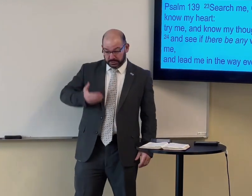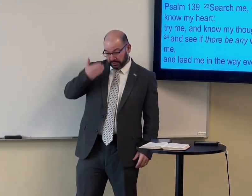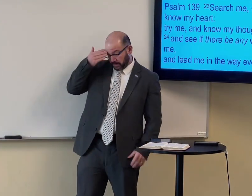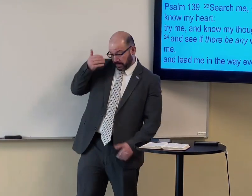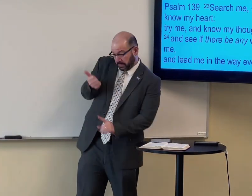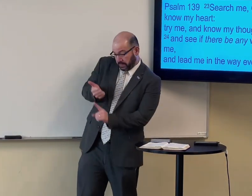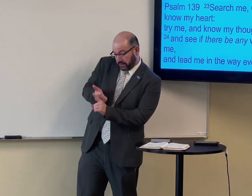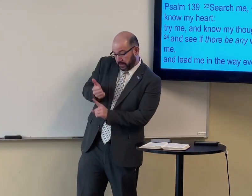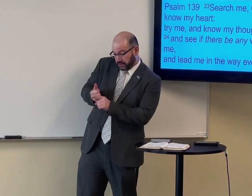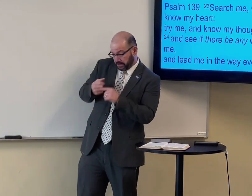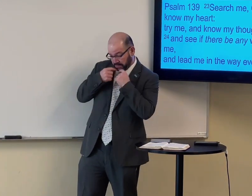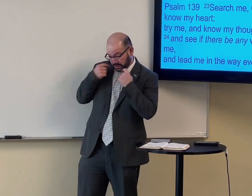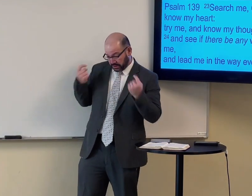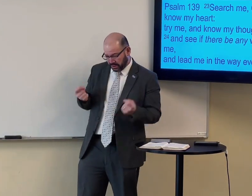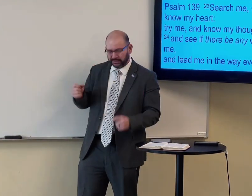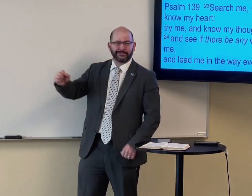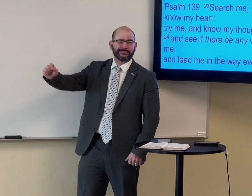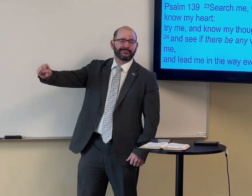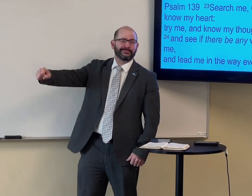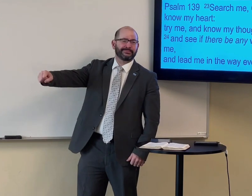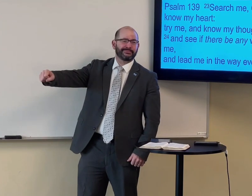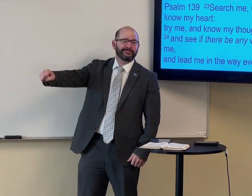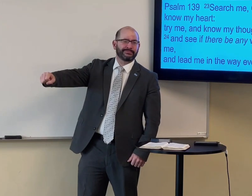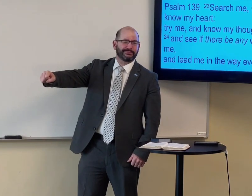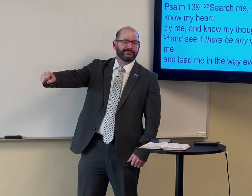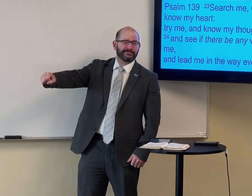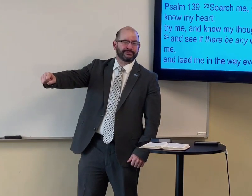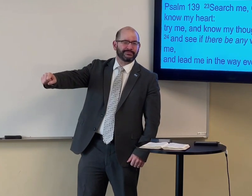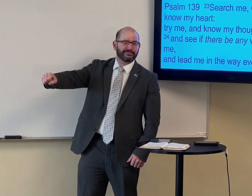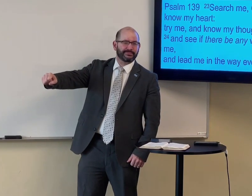that's not pleasing to you." He says, "If you find any sin in there,"